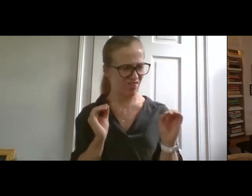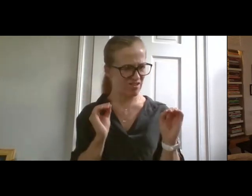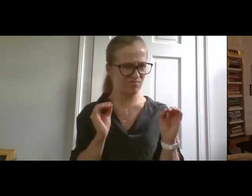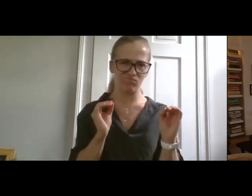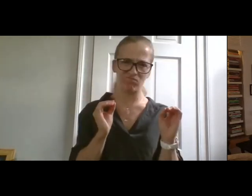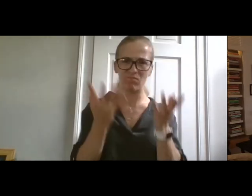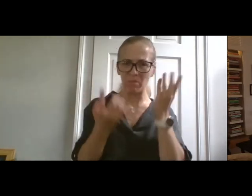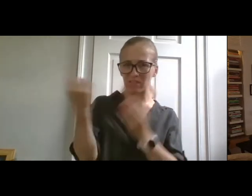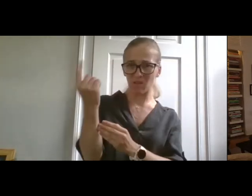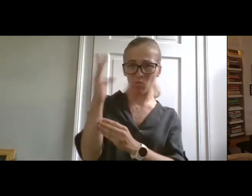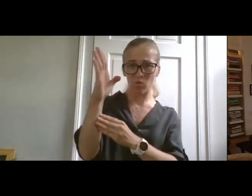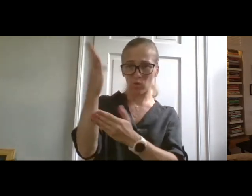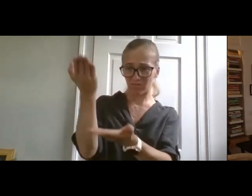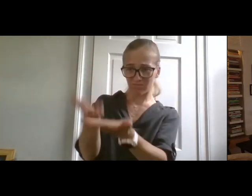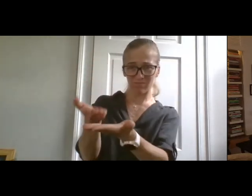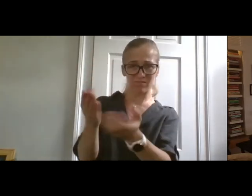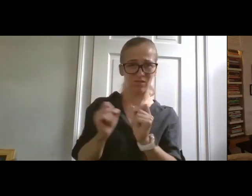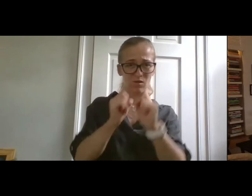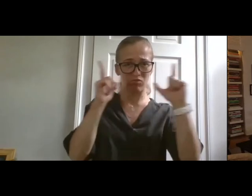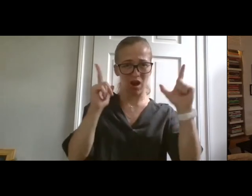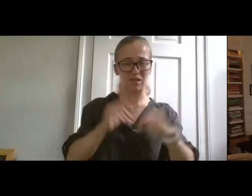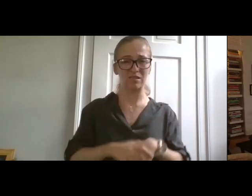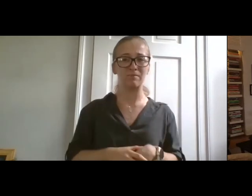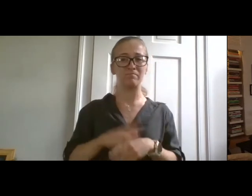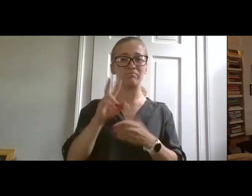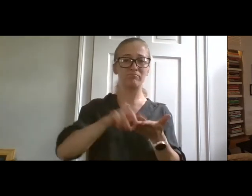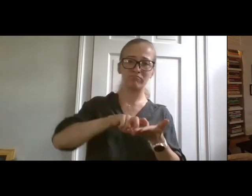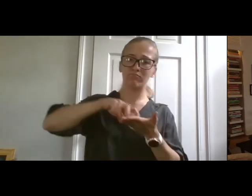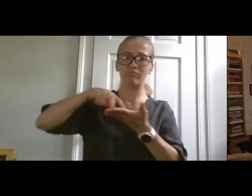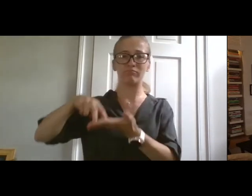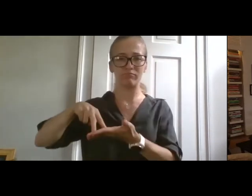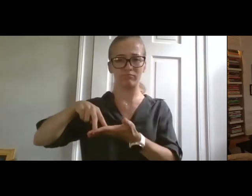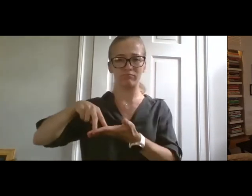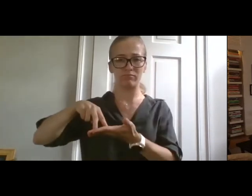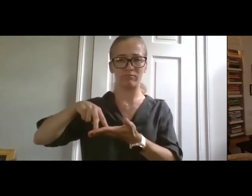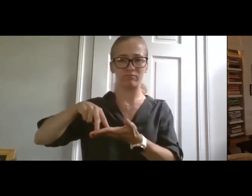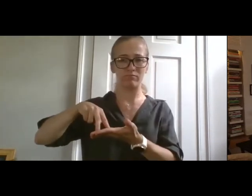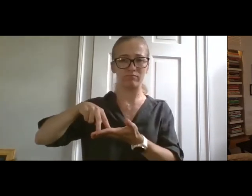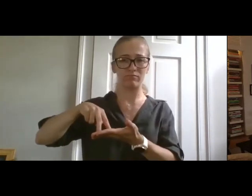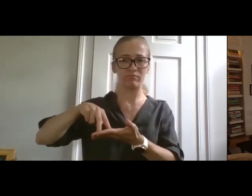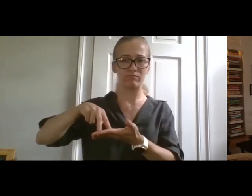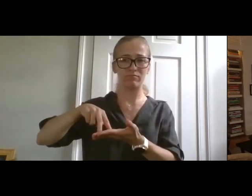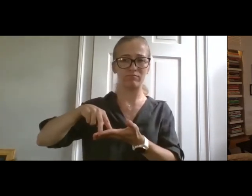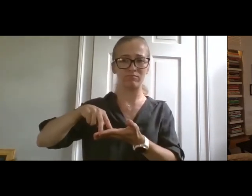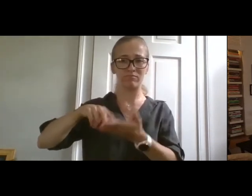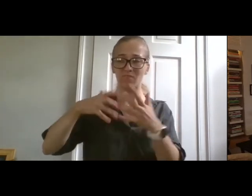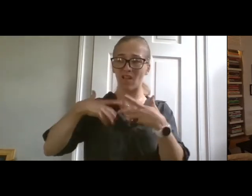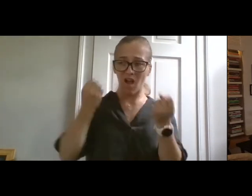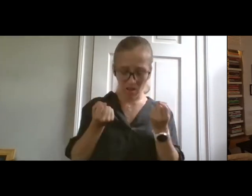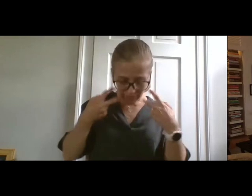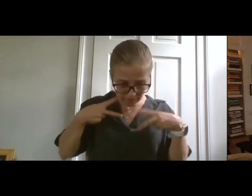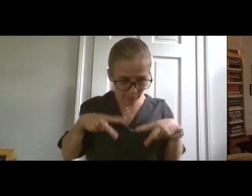Maybe someone will be there to surprise him. He steps off the train, rallies the confidence to lift his head and look